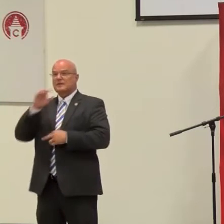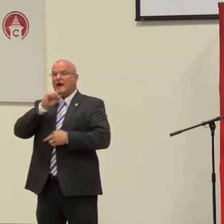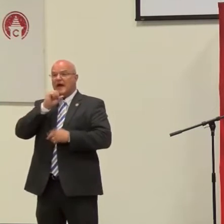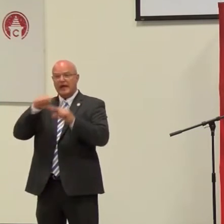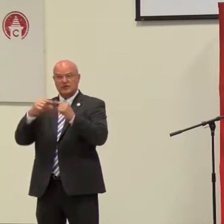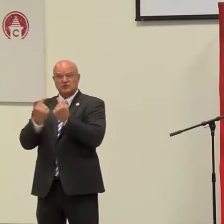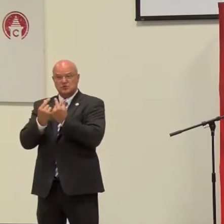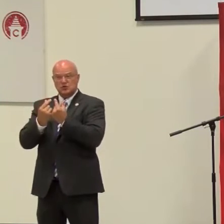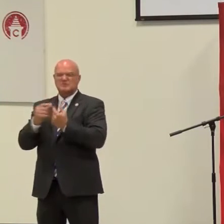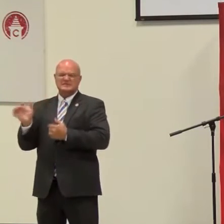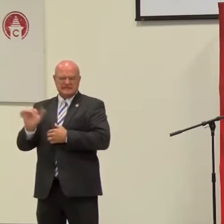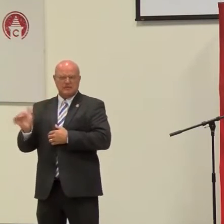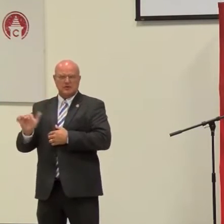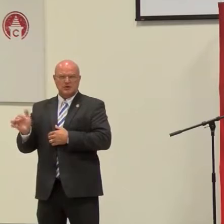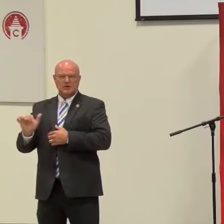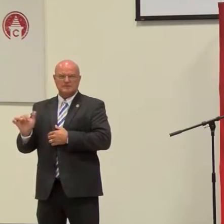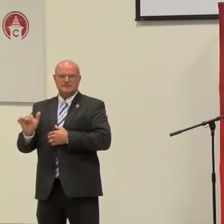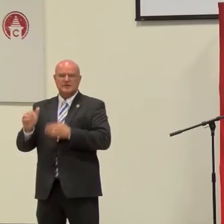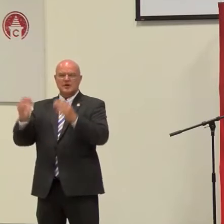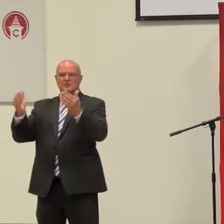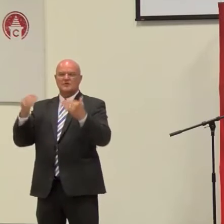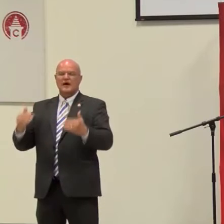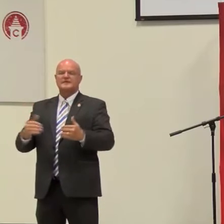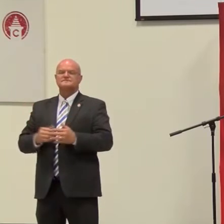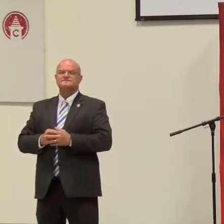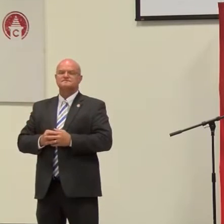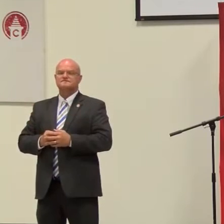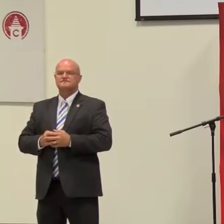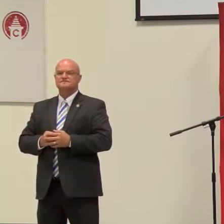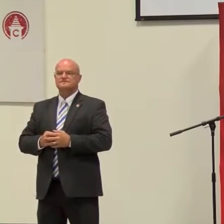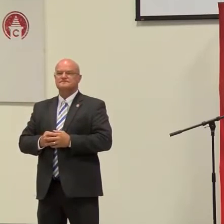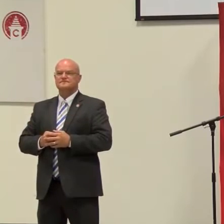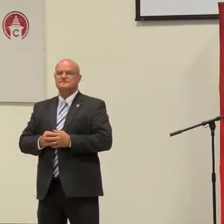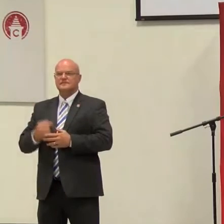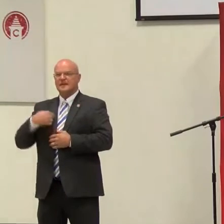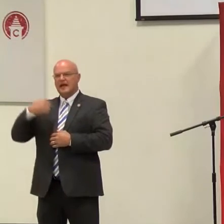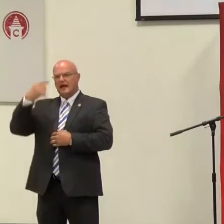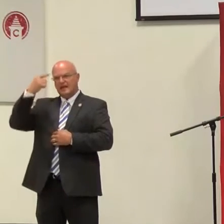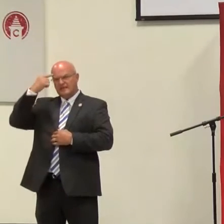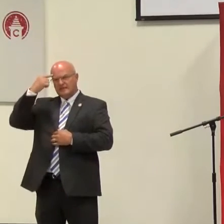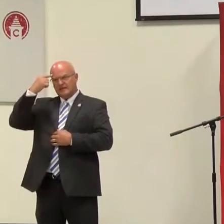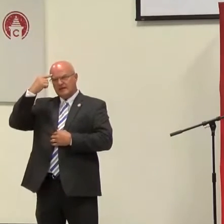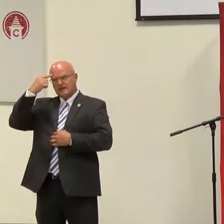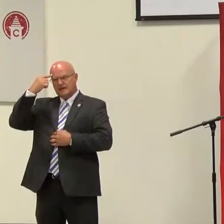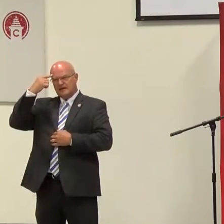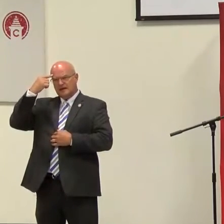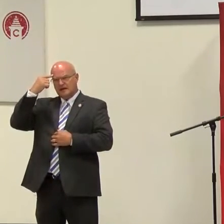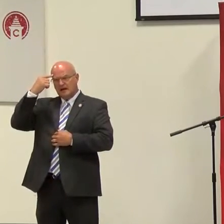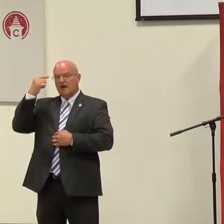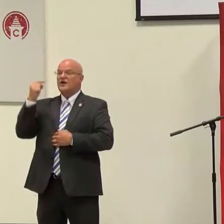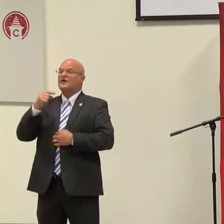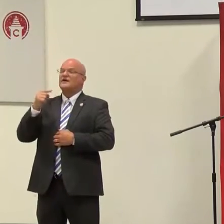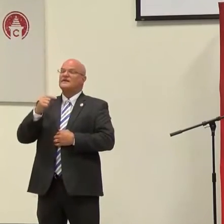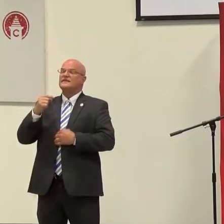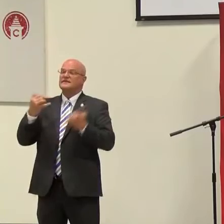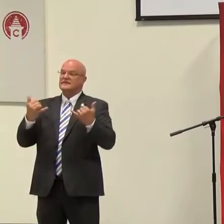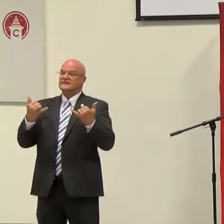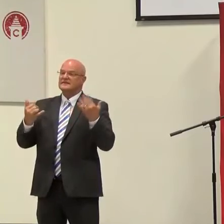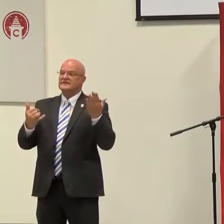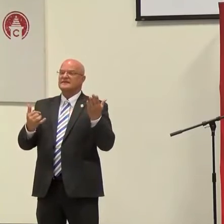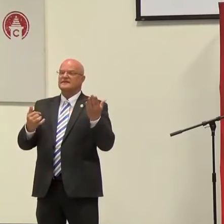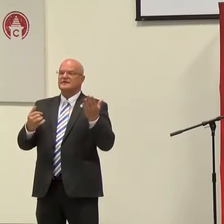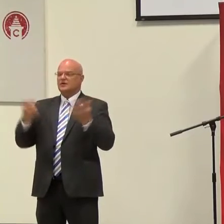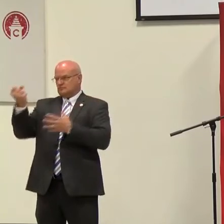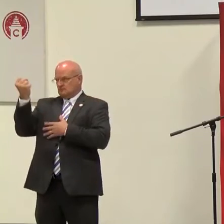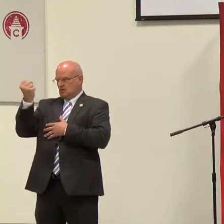age group, which is similar. We'll move on from there. And I think this is the, I'm